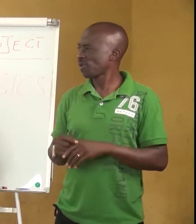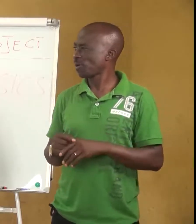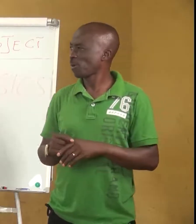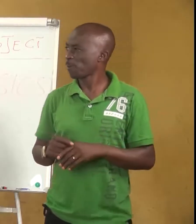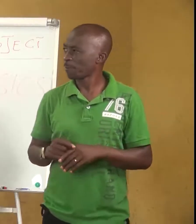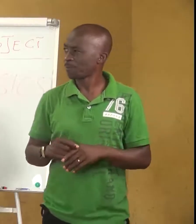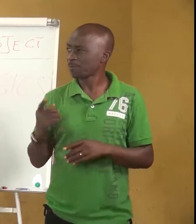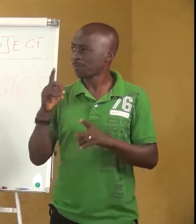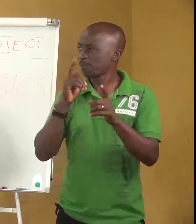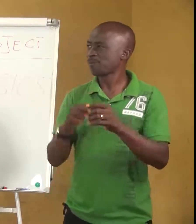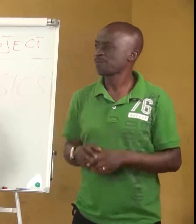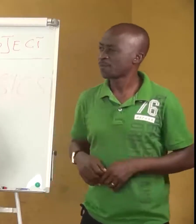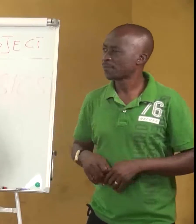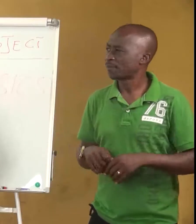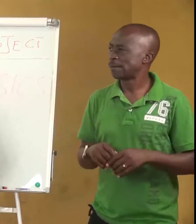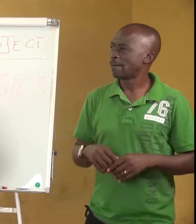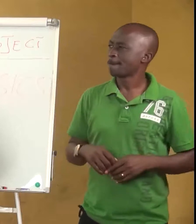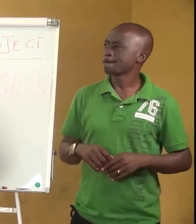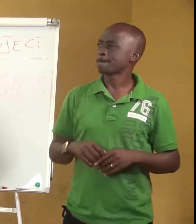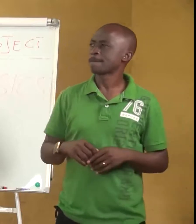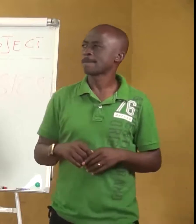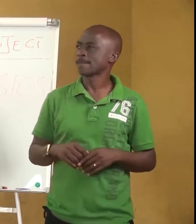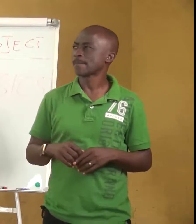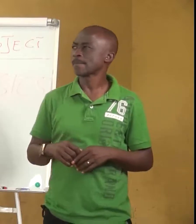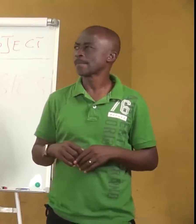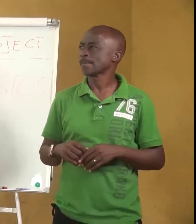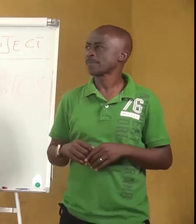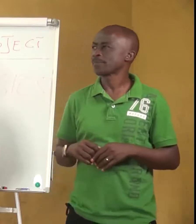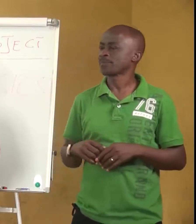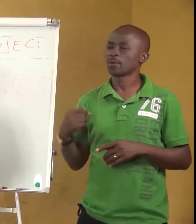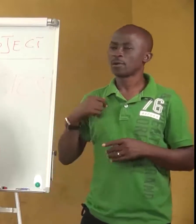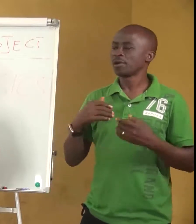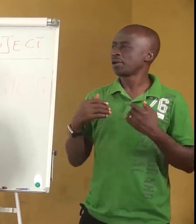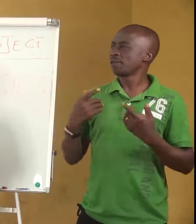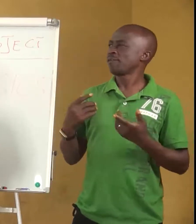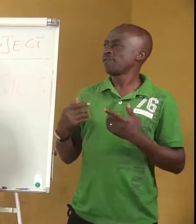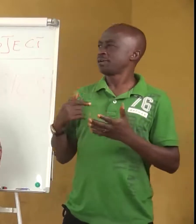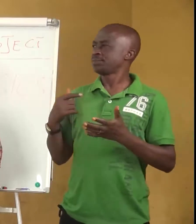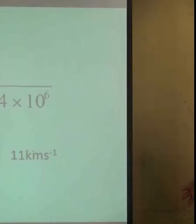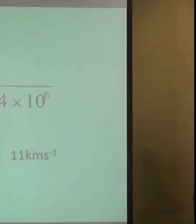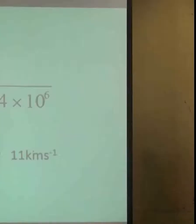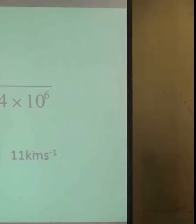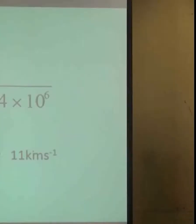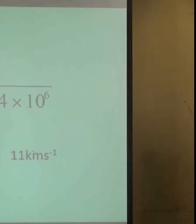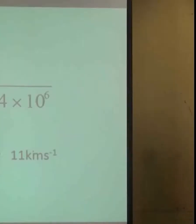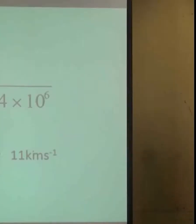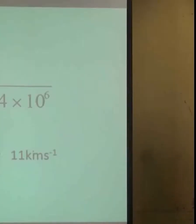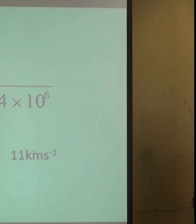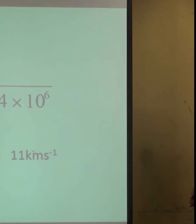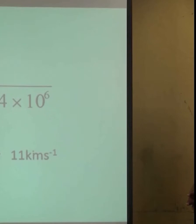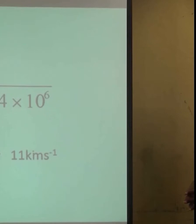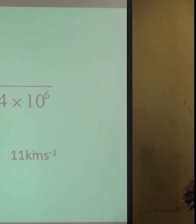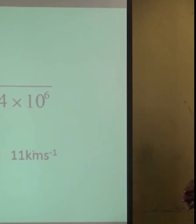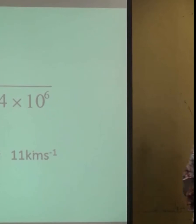Now, solution. We have our formula for velocity of escape as